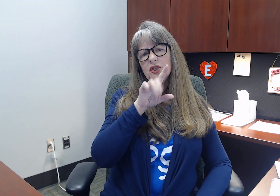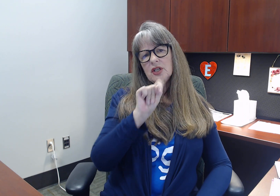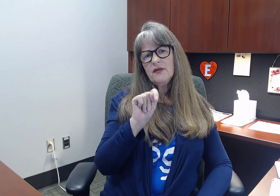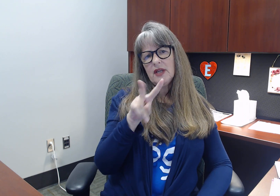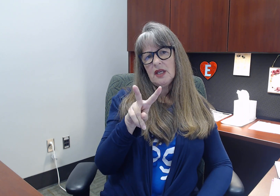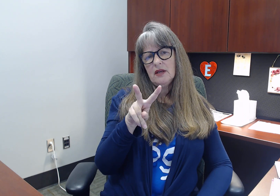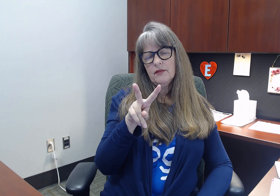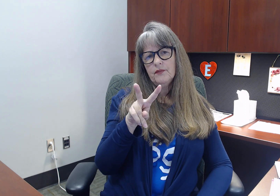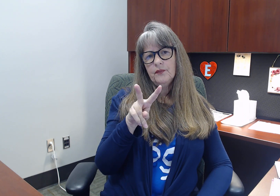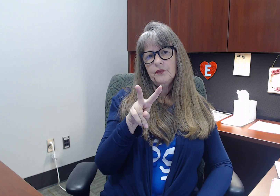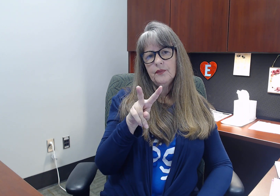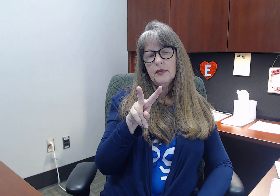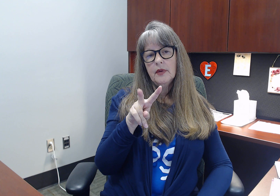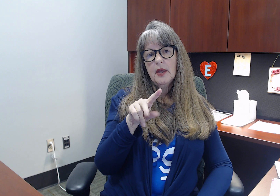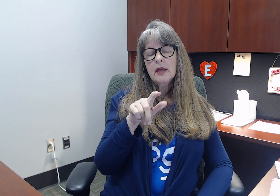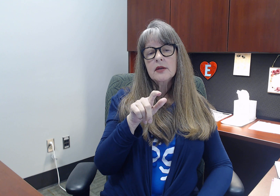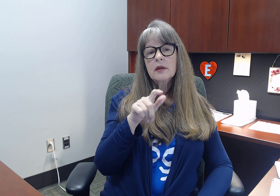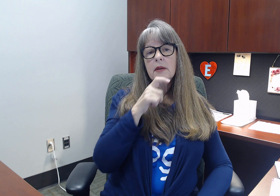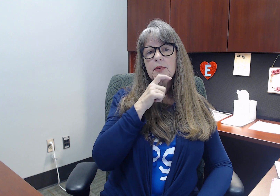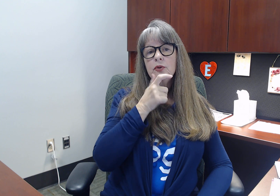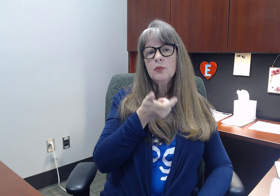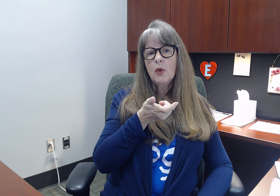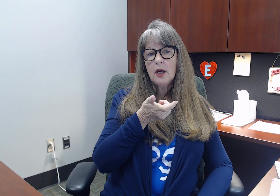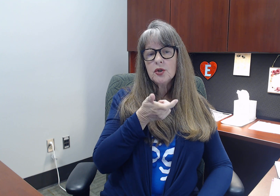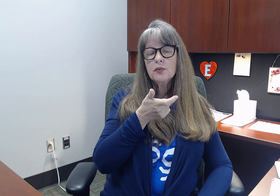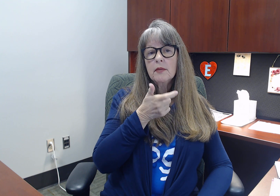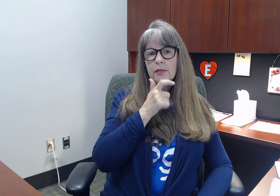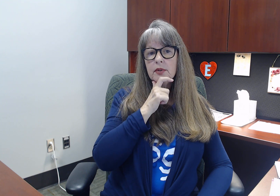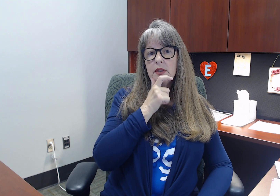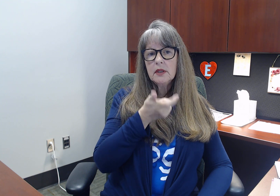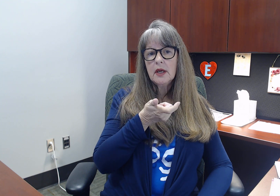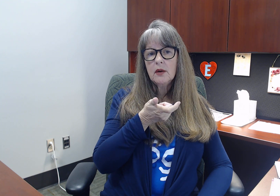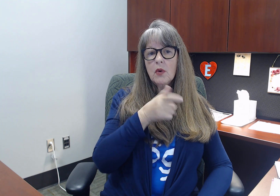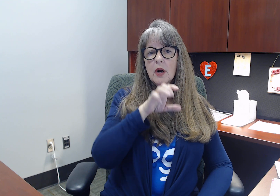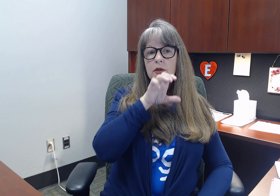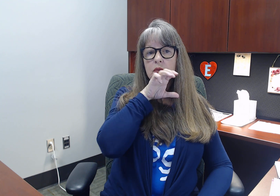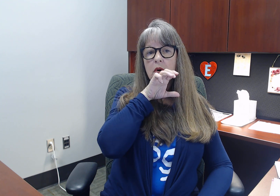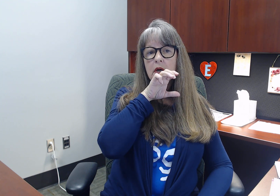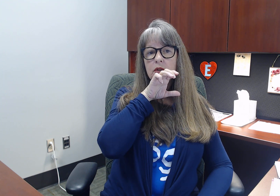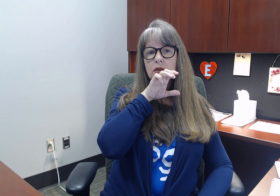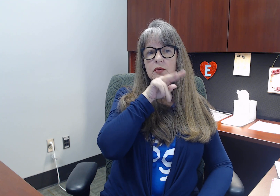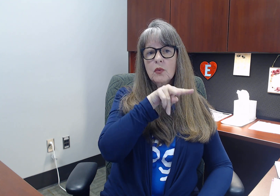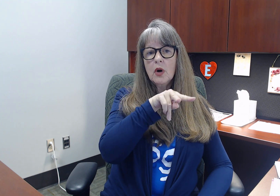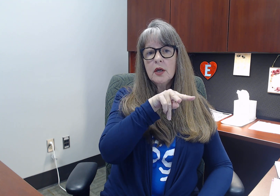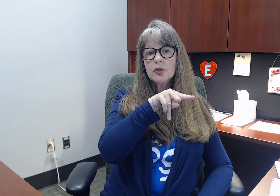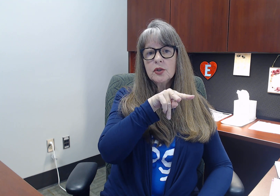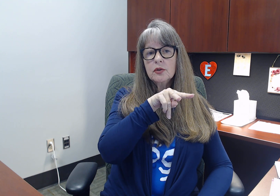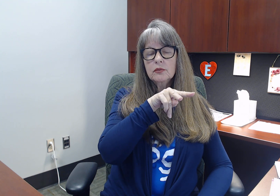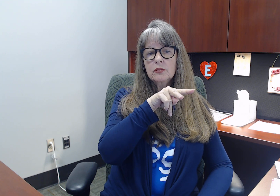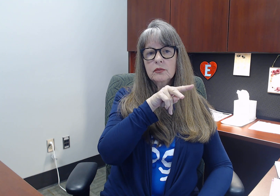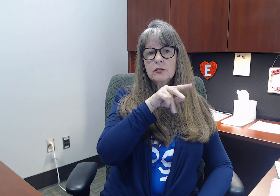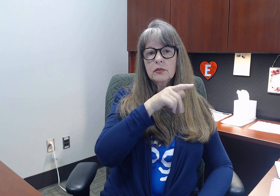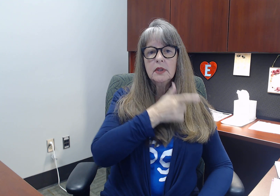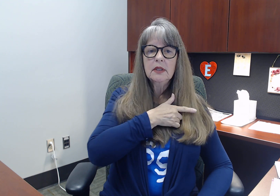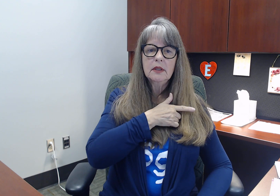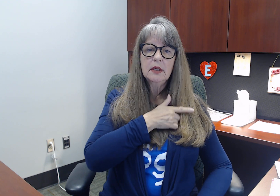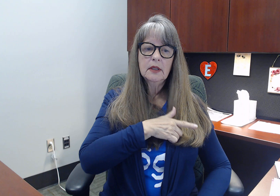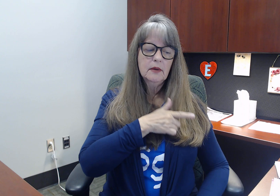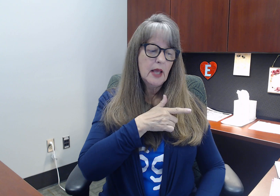TV. Some people do watch. Remember, did that? Watch. And I